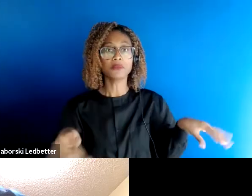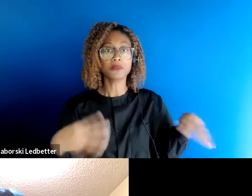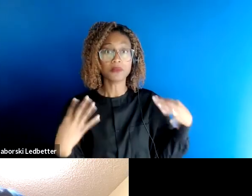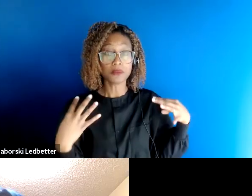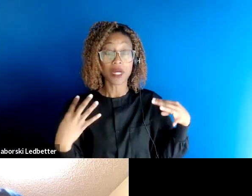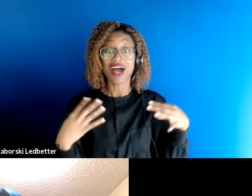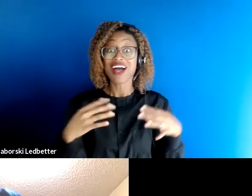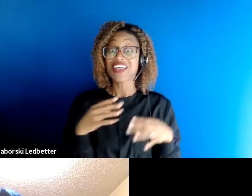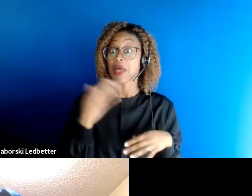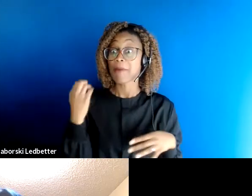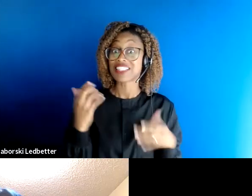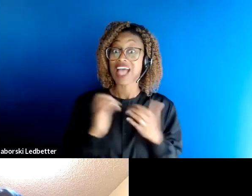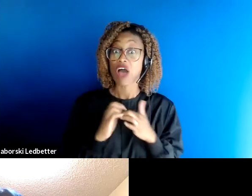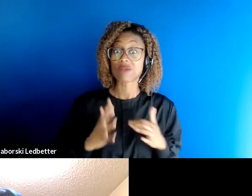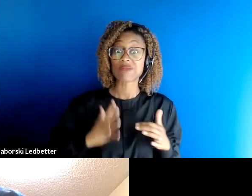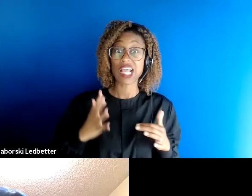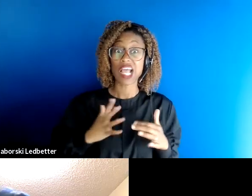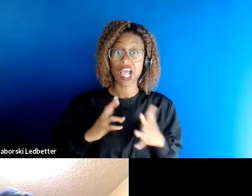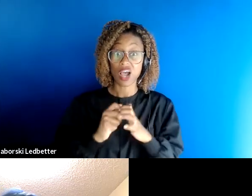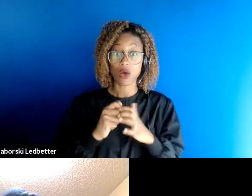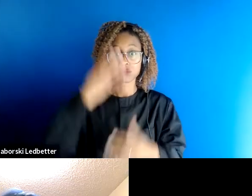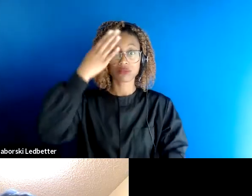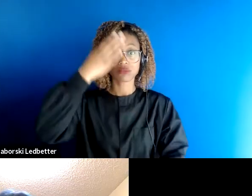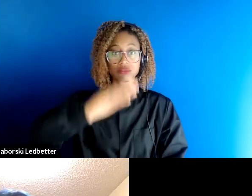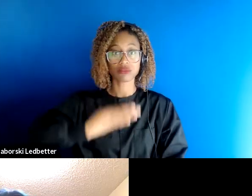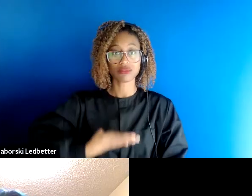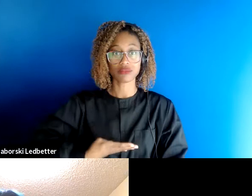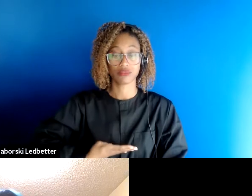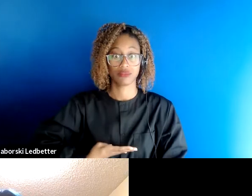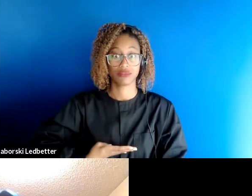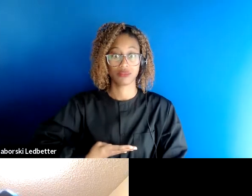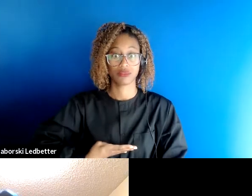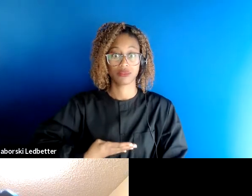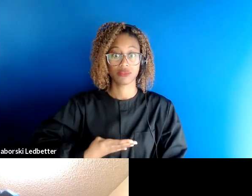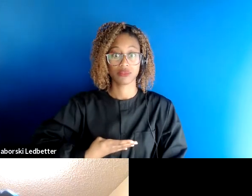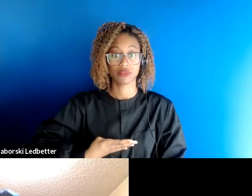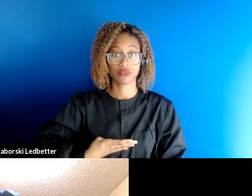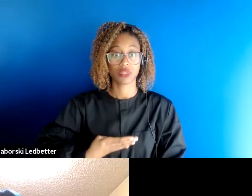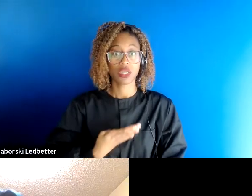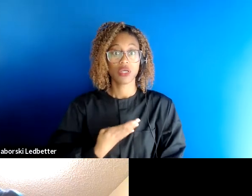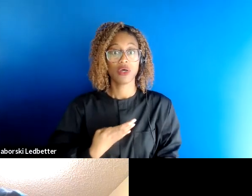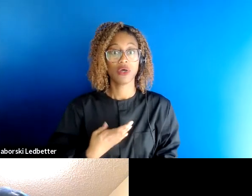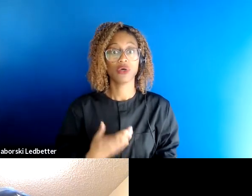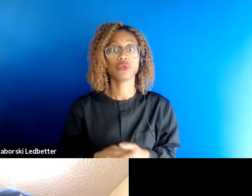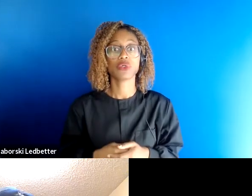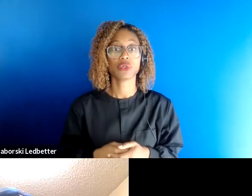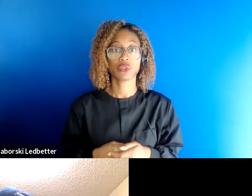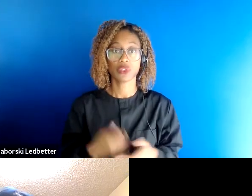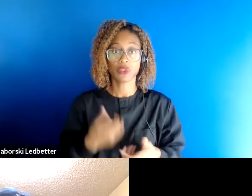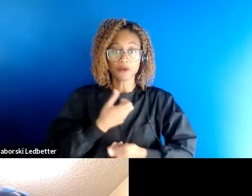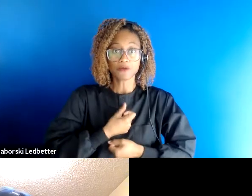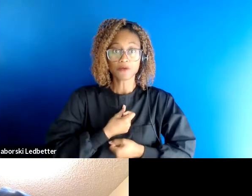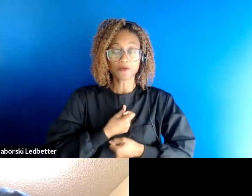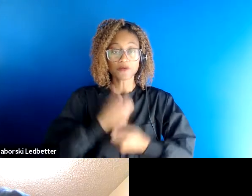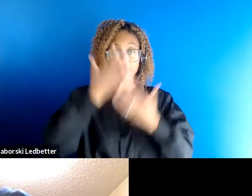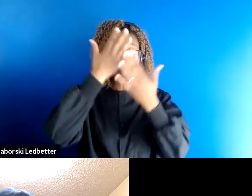show piety was stoicism, or this sort of belief that you could just stay in your truth and hold your space